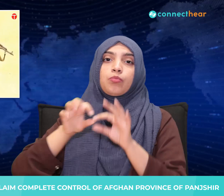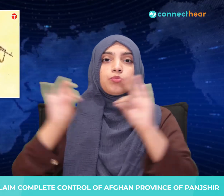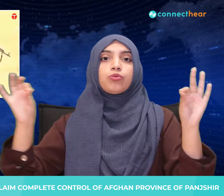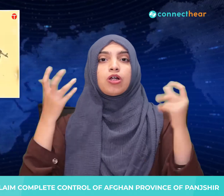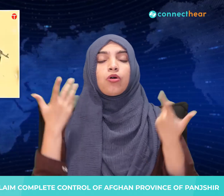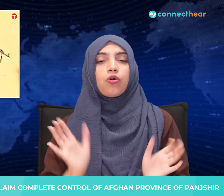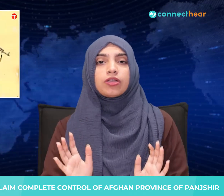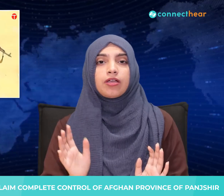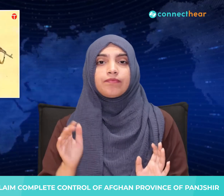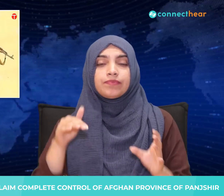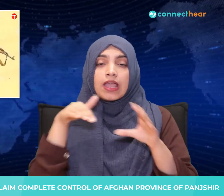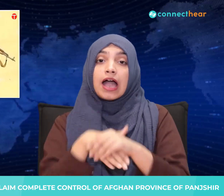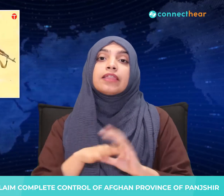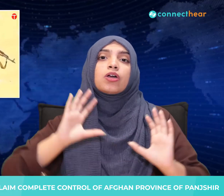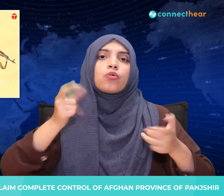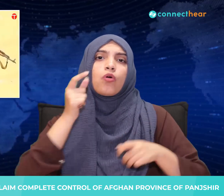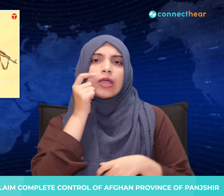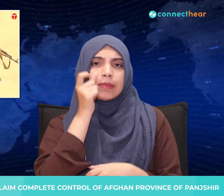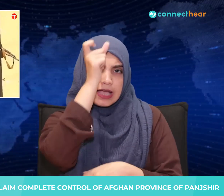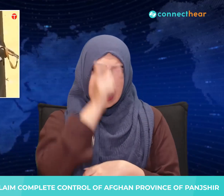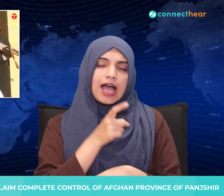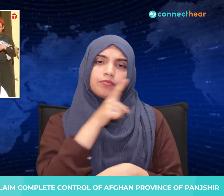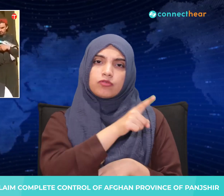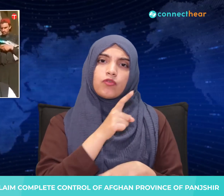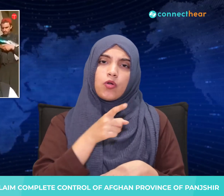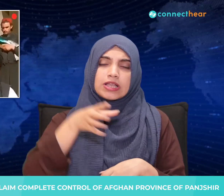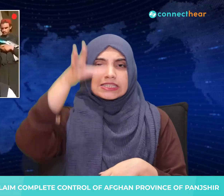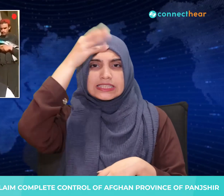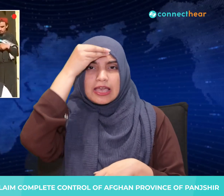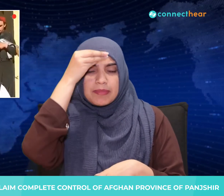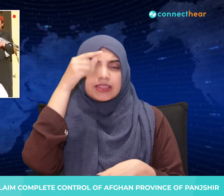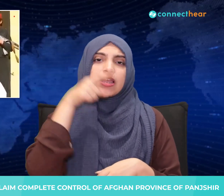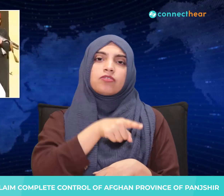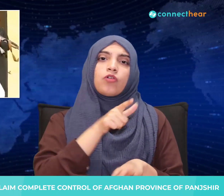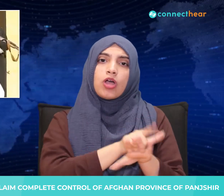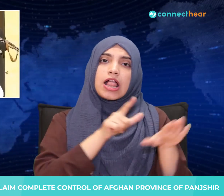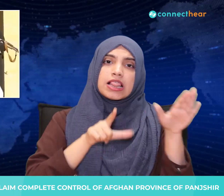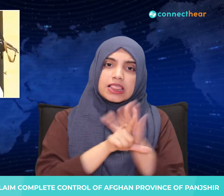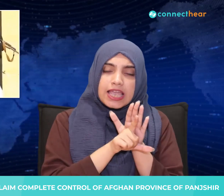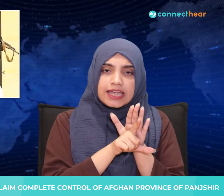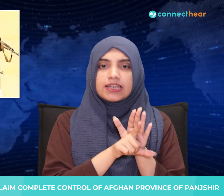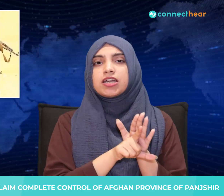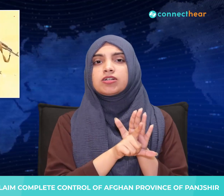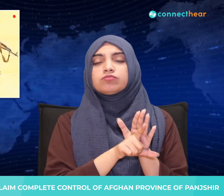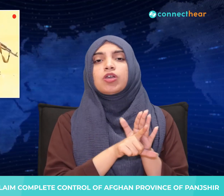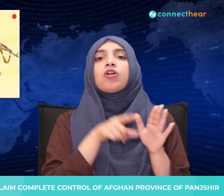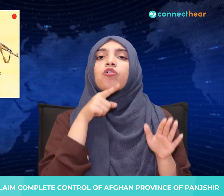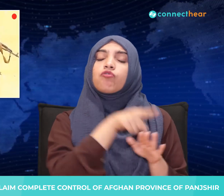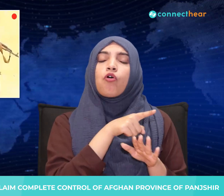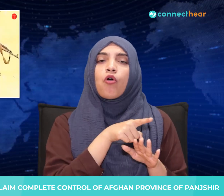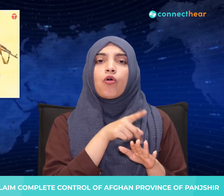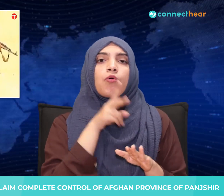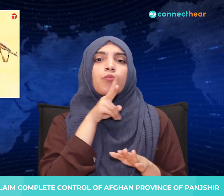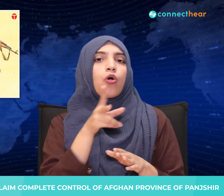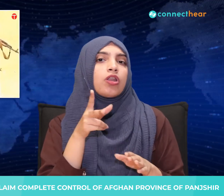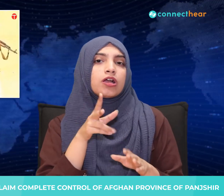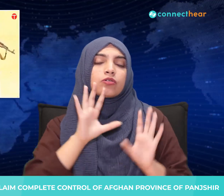There was no immediate word from Ahmad Massoud, the leader of the opposition group resisting